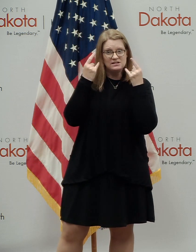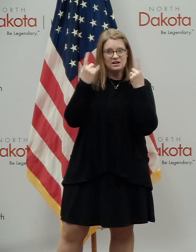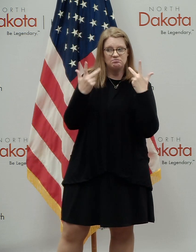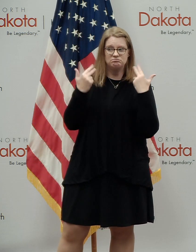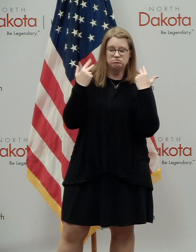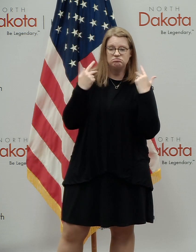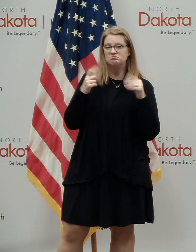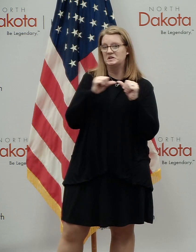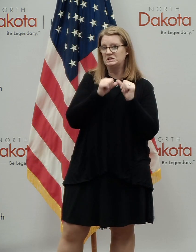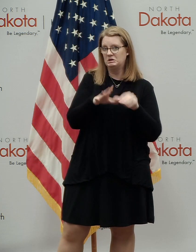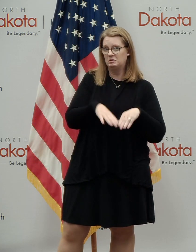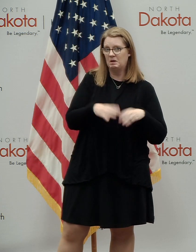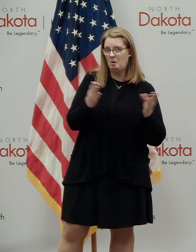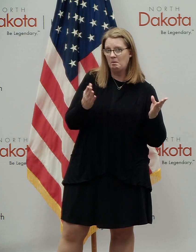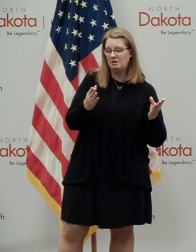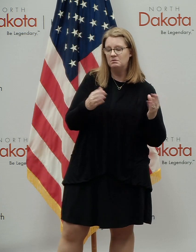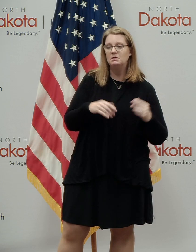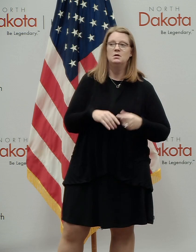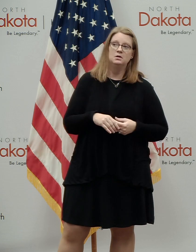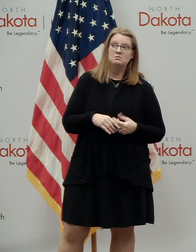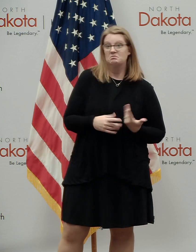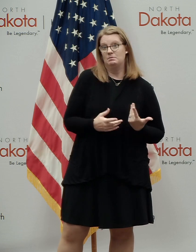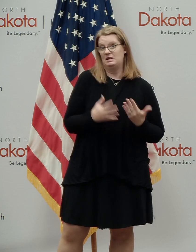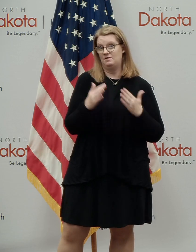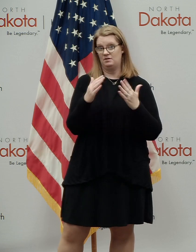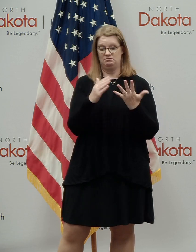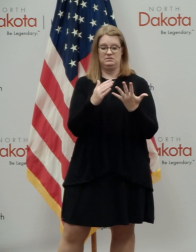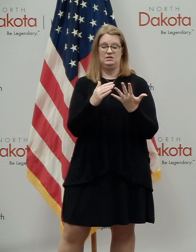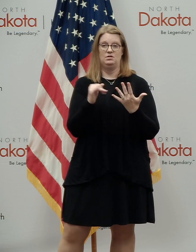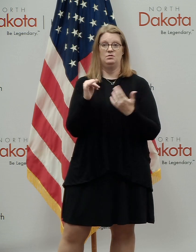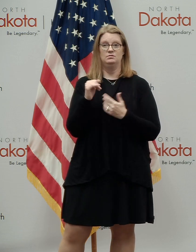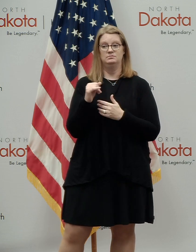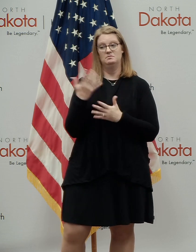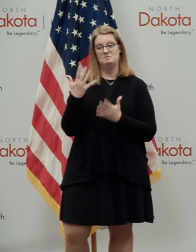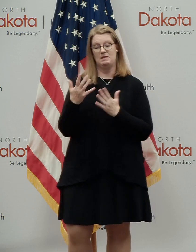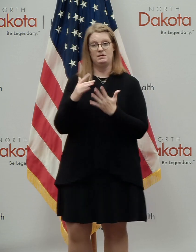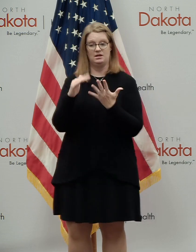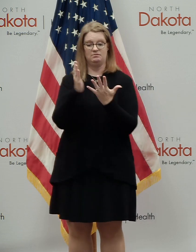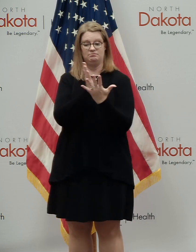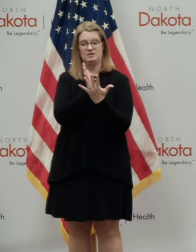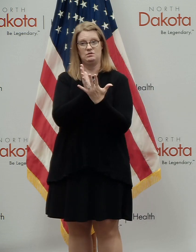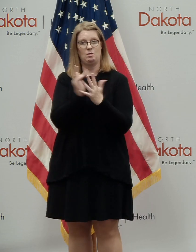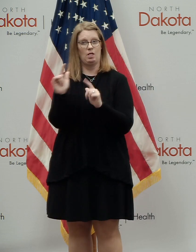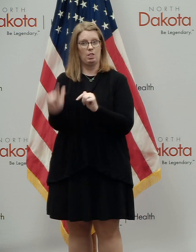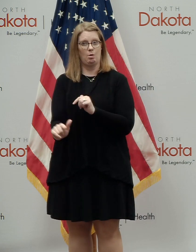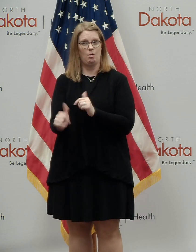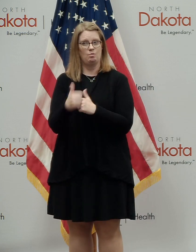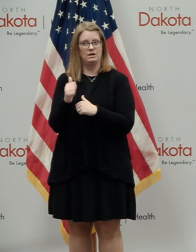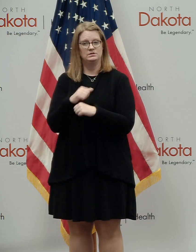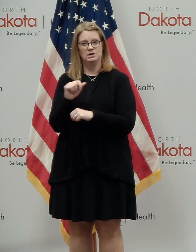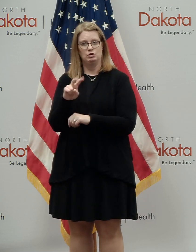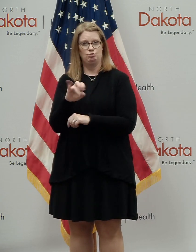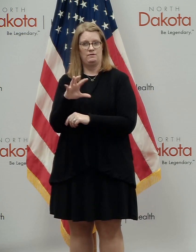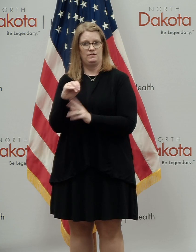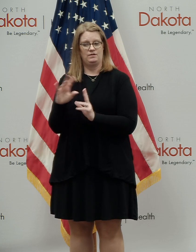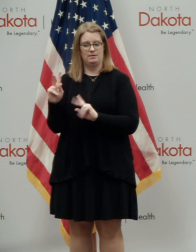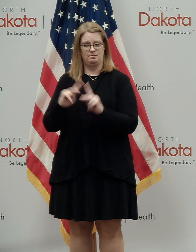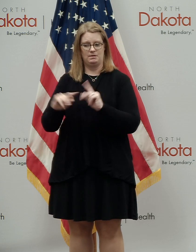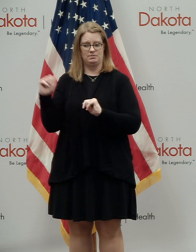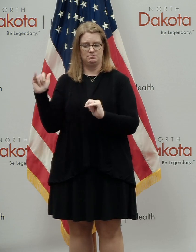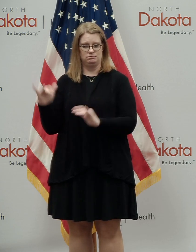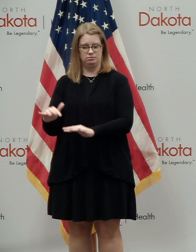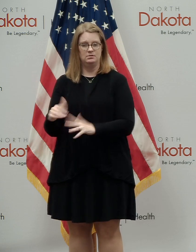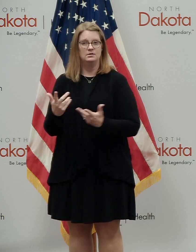probably could stay open. Even at lower risk levels, 250 people in an event, particularly if someone is showing up. I mean, we've